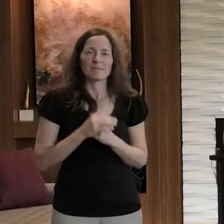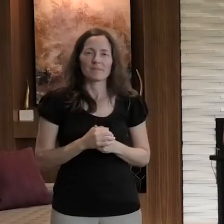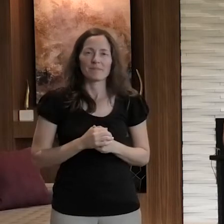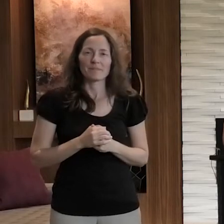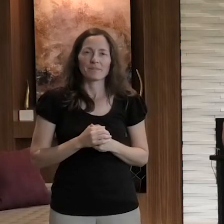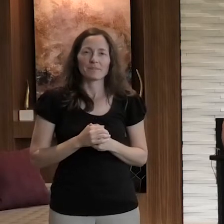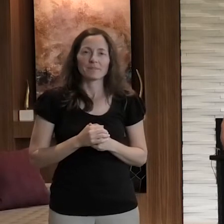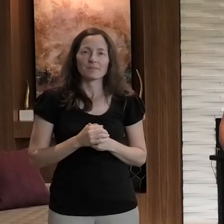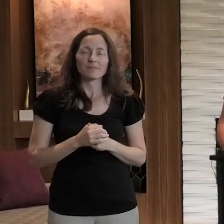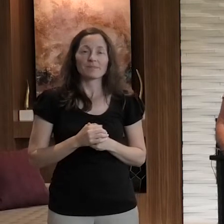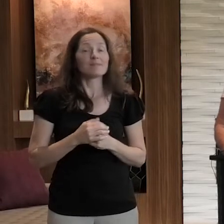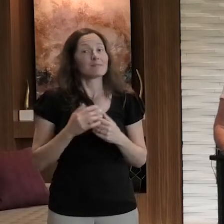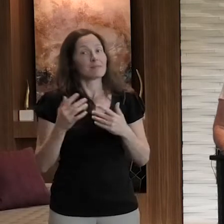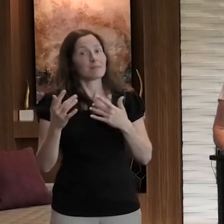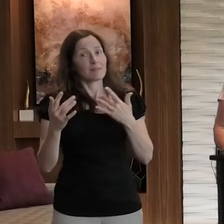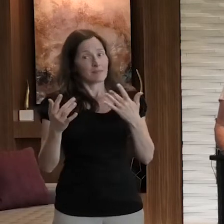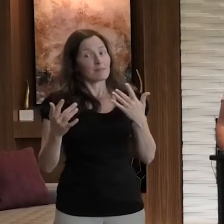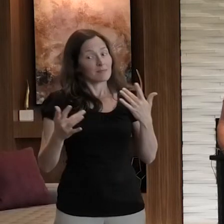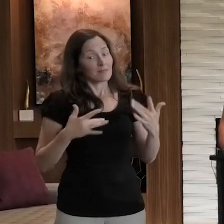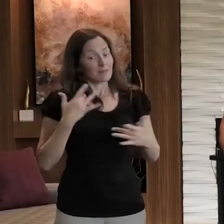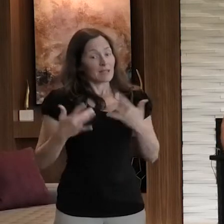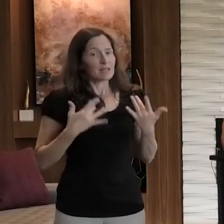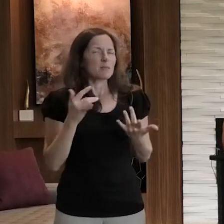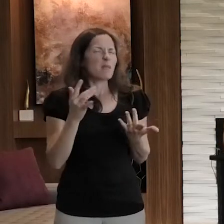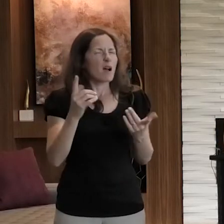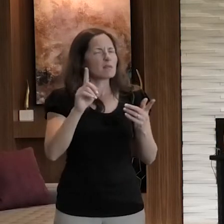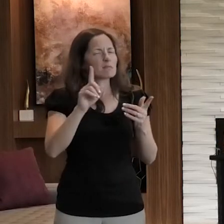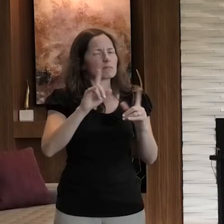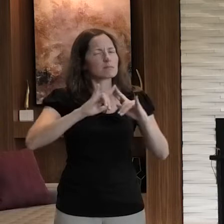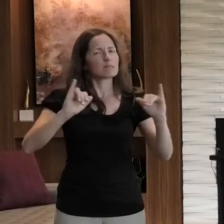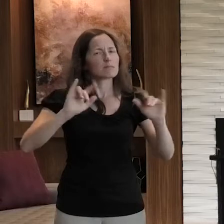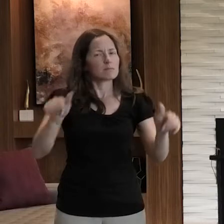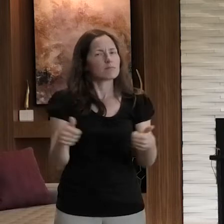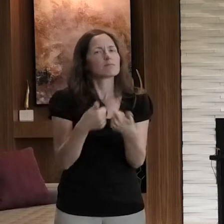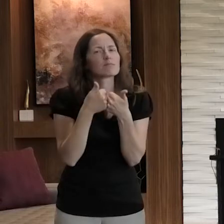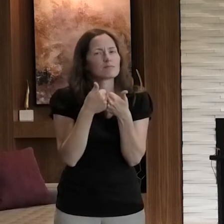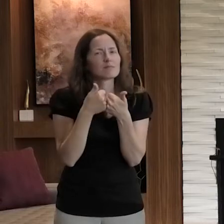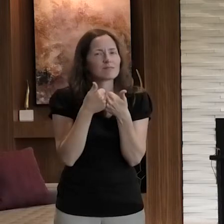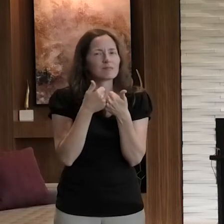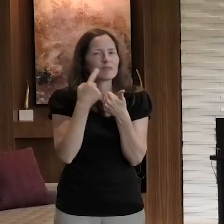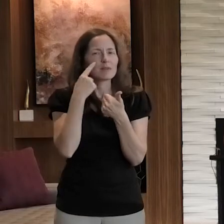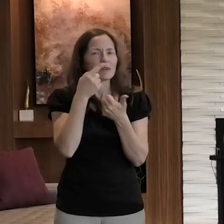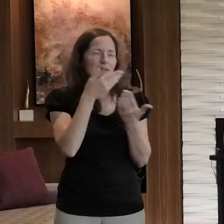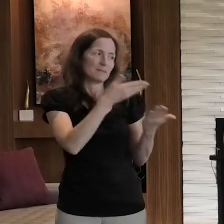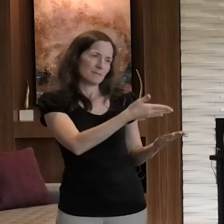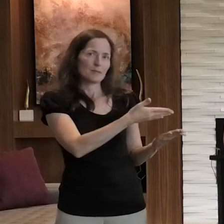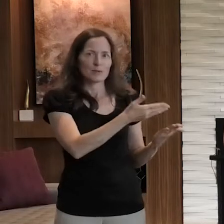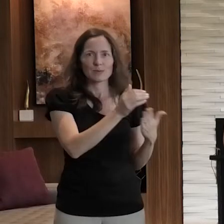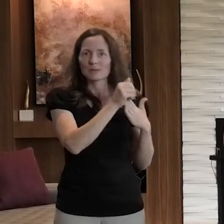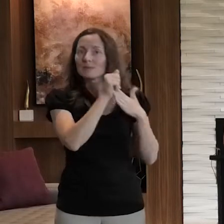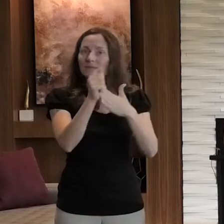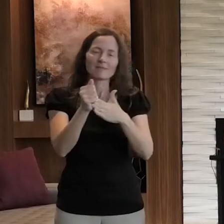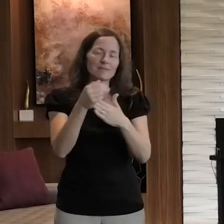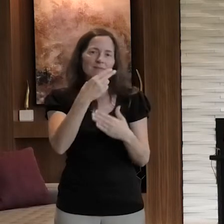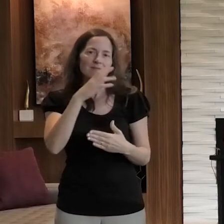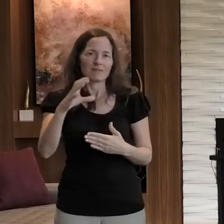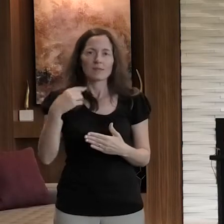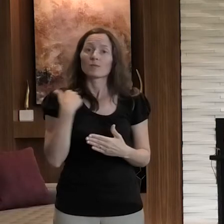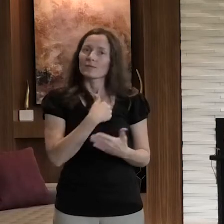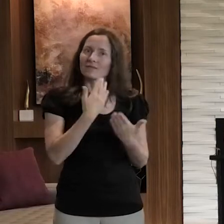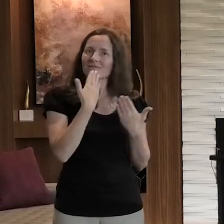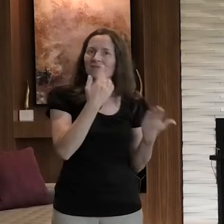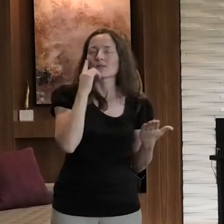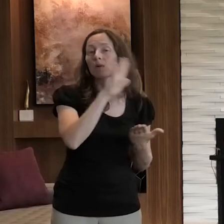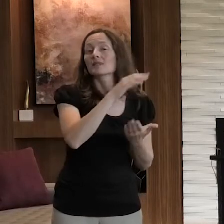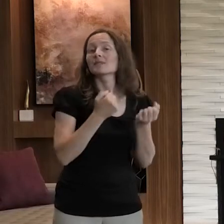It is both exciting and challenging to have him at the helm of the county. We thank him for his support and